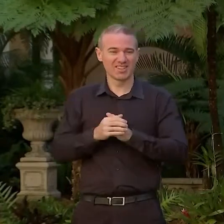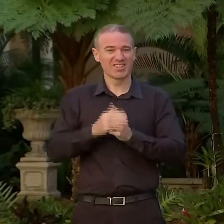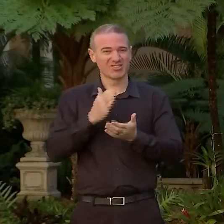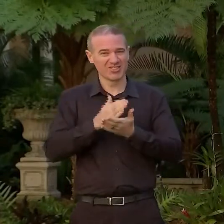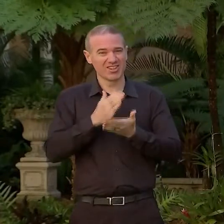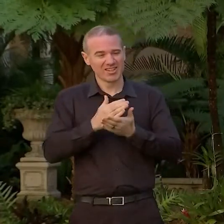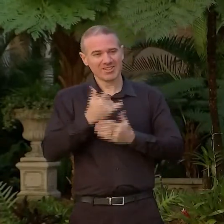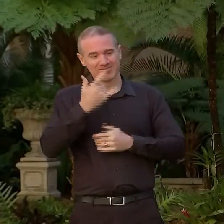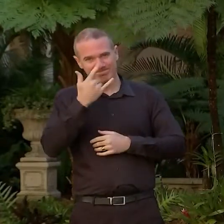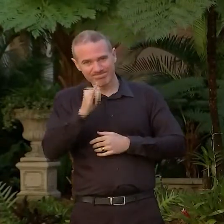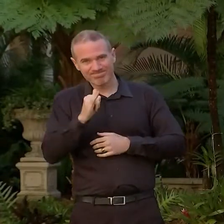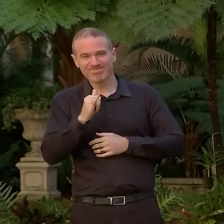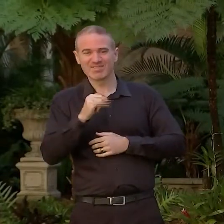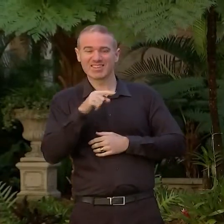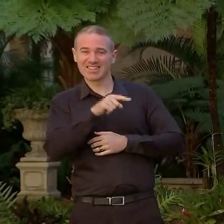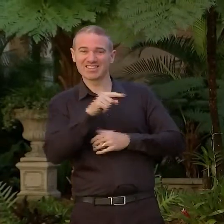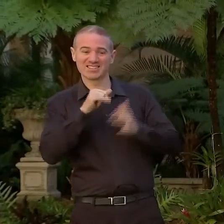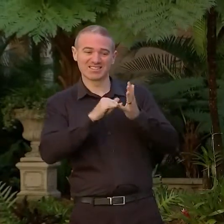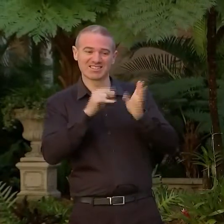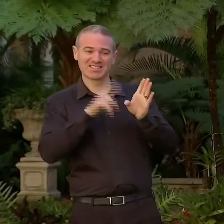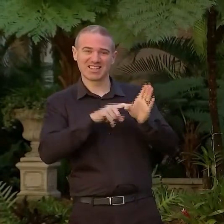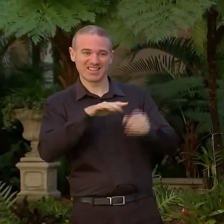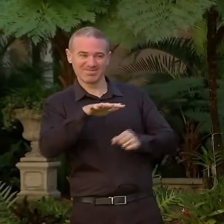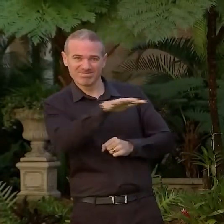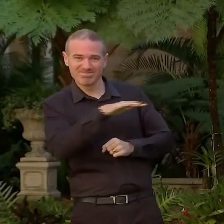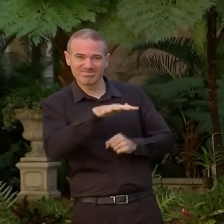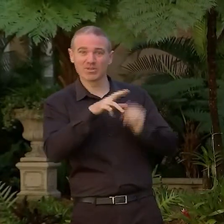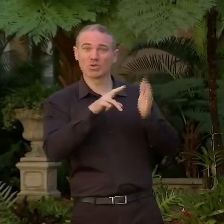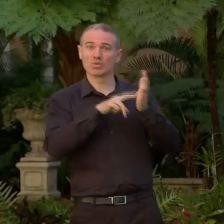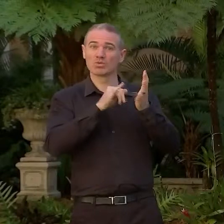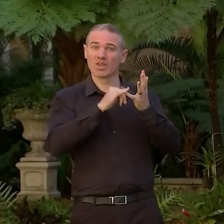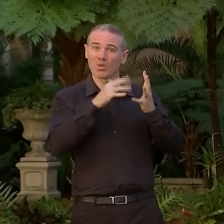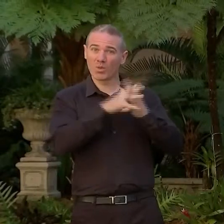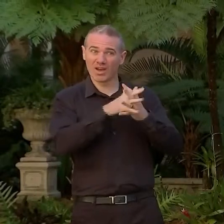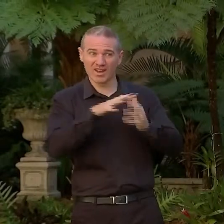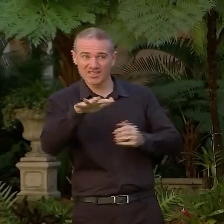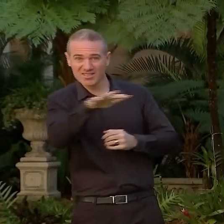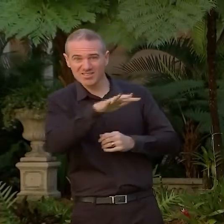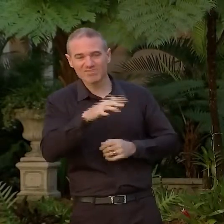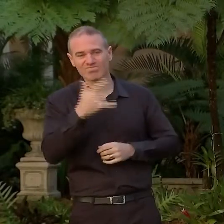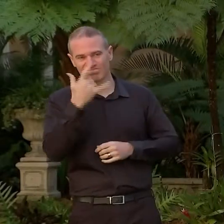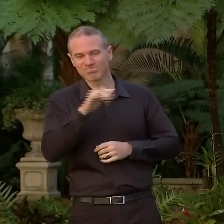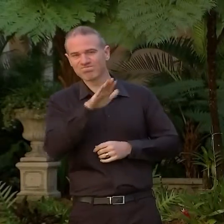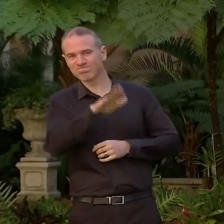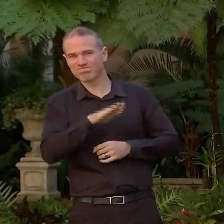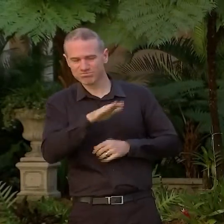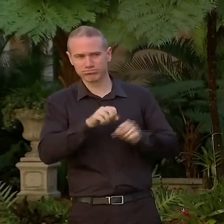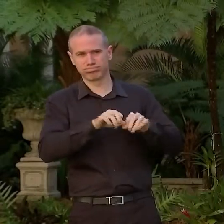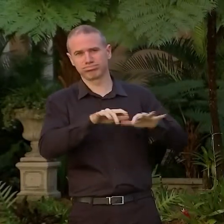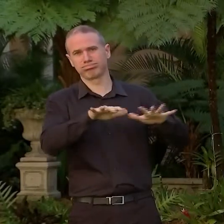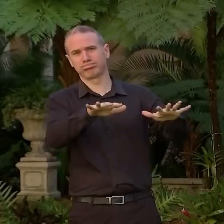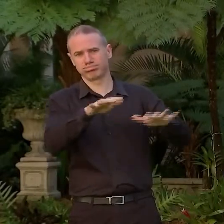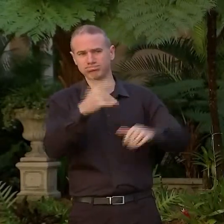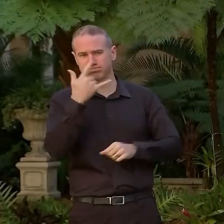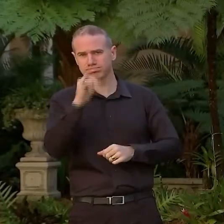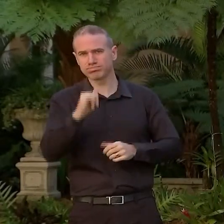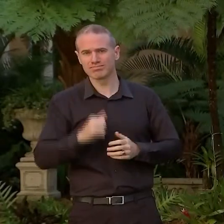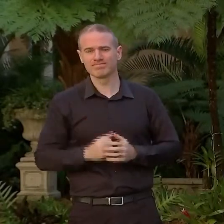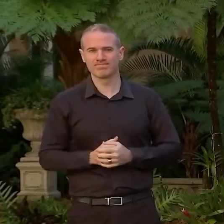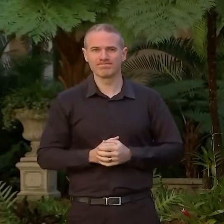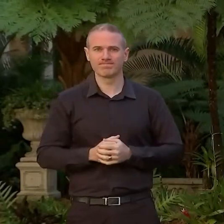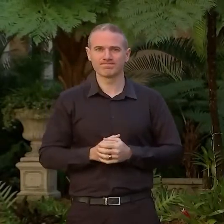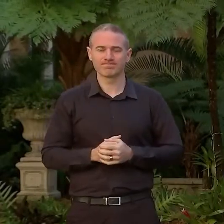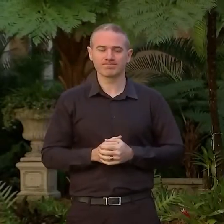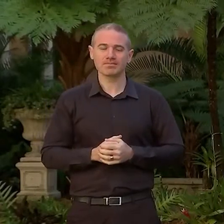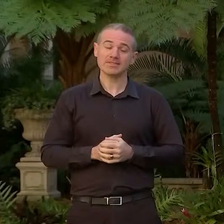to everyone in the Greater Sydney area and New South Wales more generally battling the outbreak there.